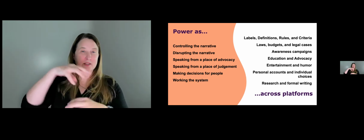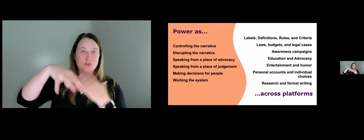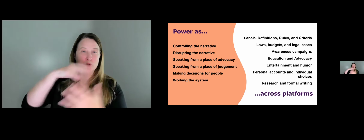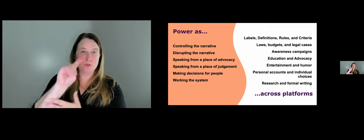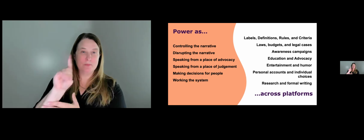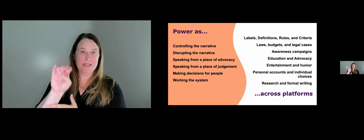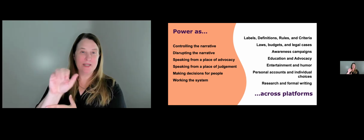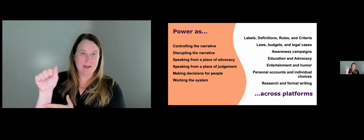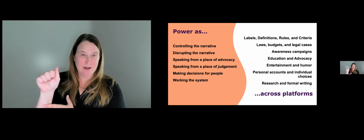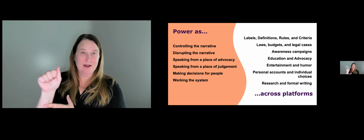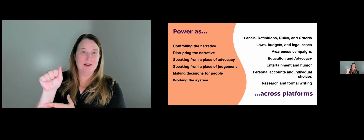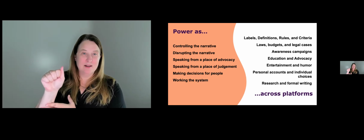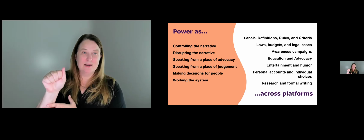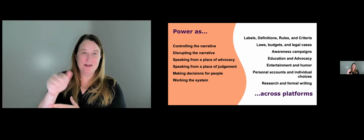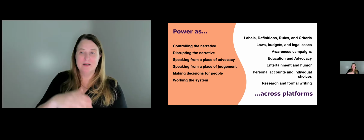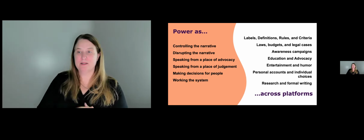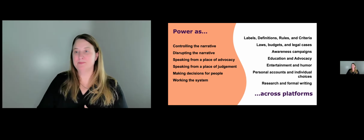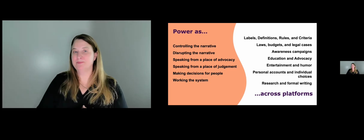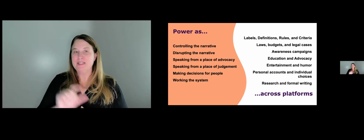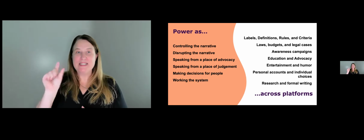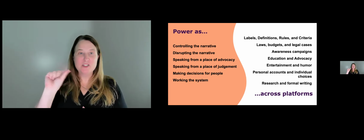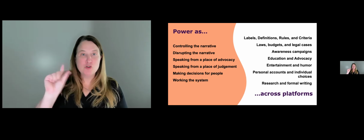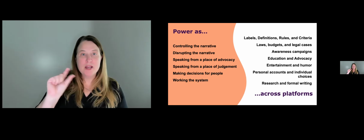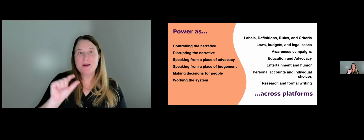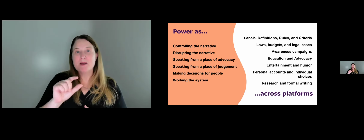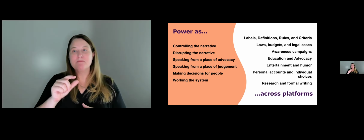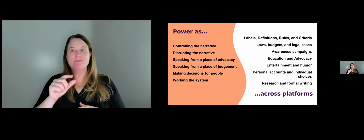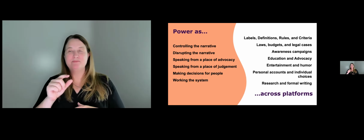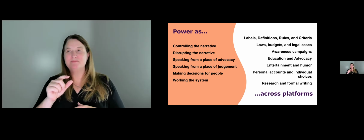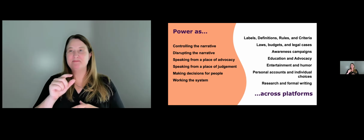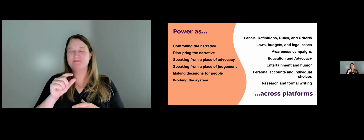So you see a lot within social media,